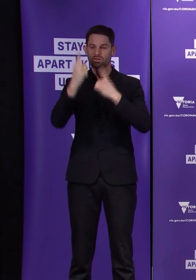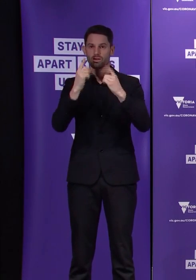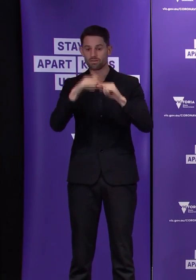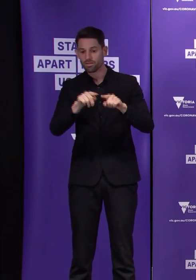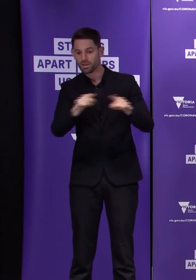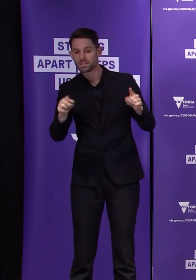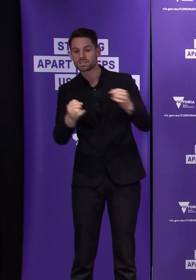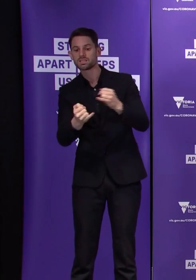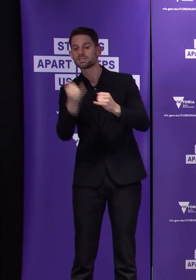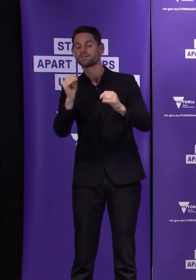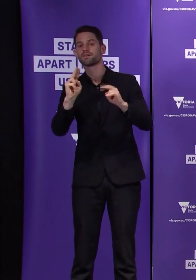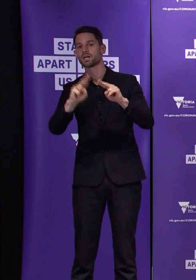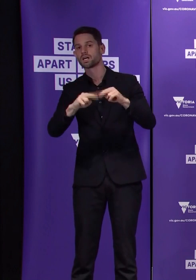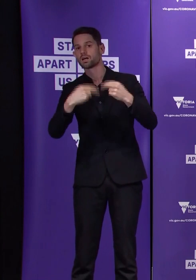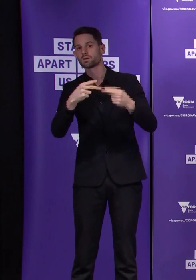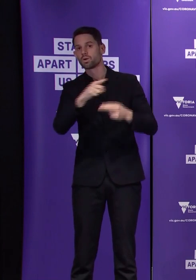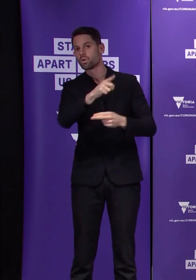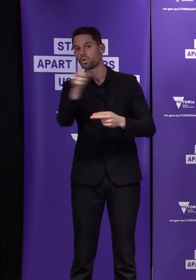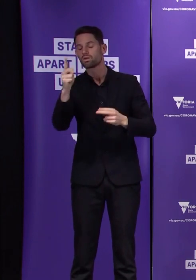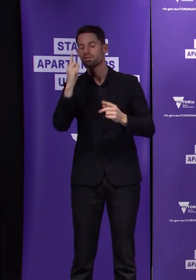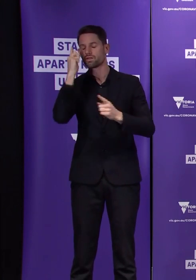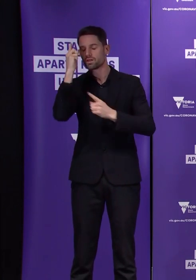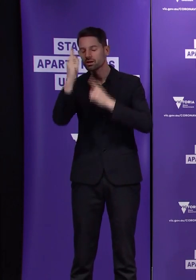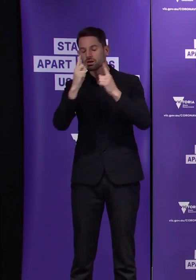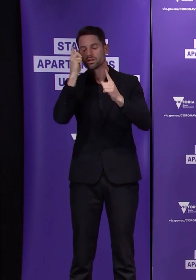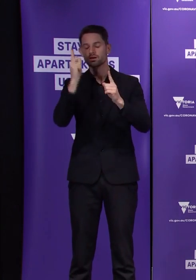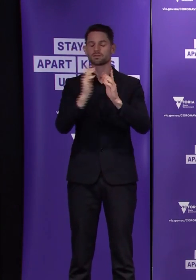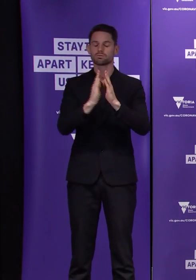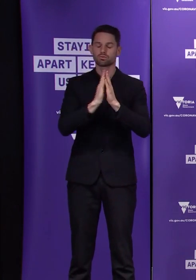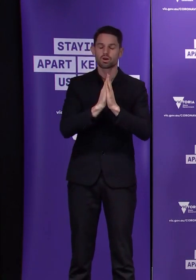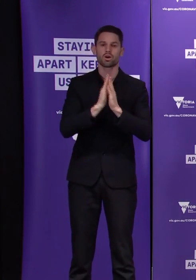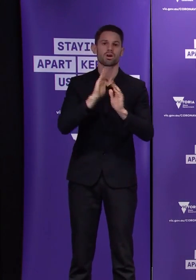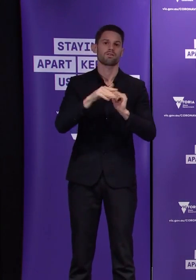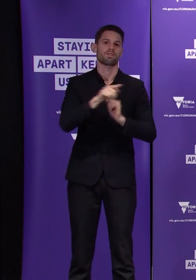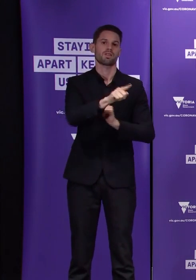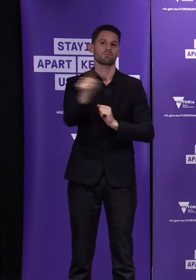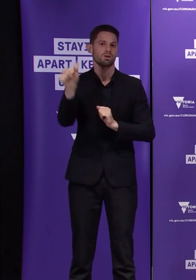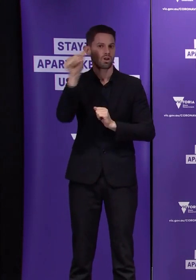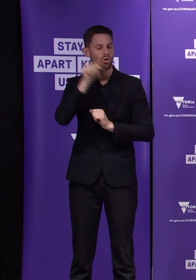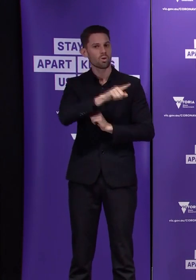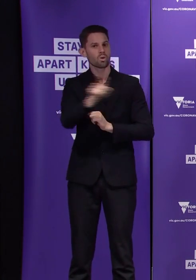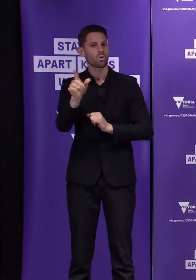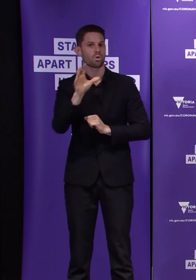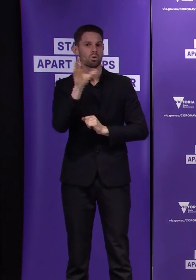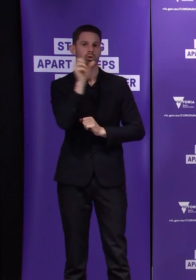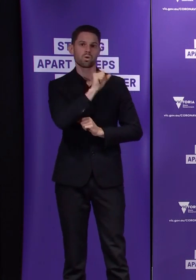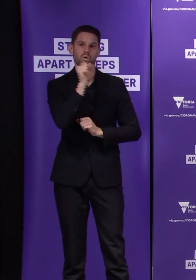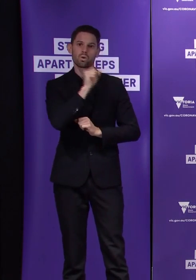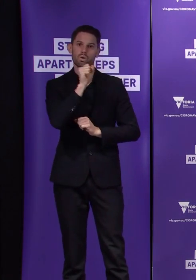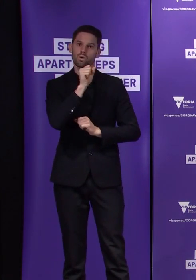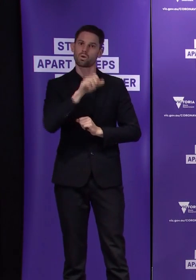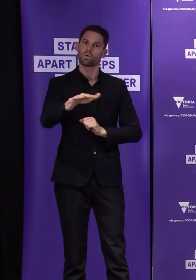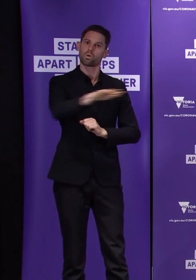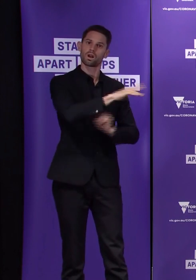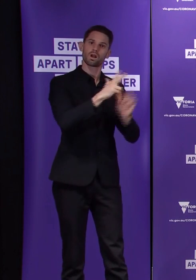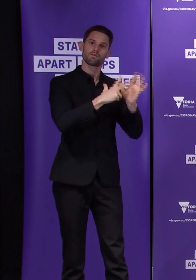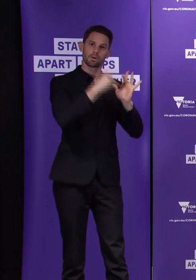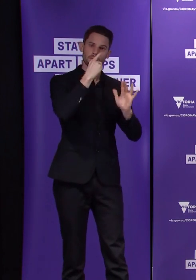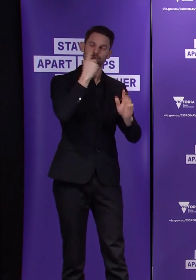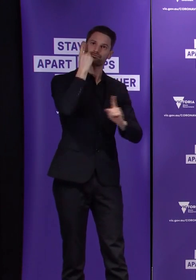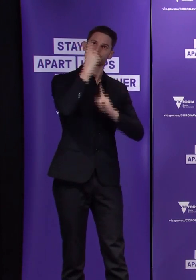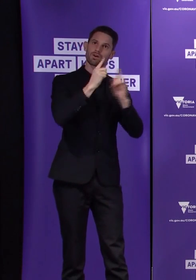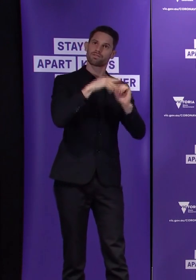support go out to all of those families. This will be an incredibly difficult time and our thoughts are with them. By way